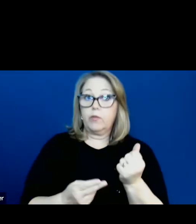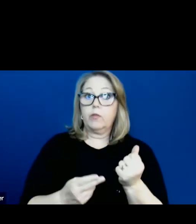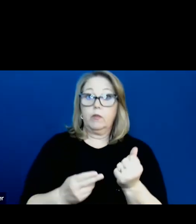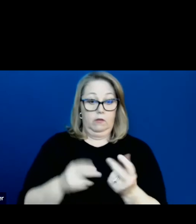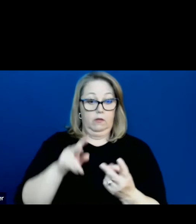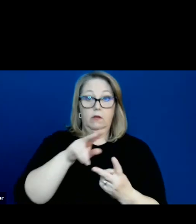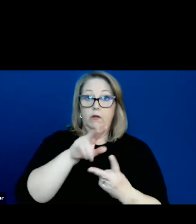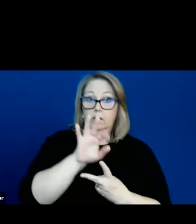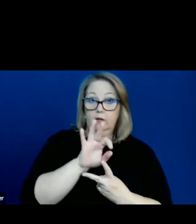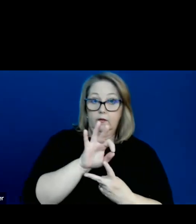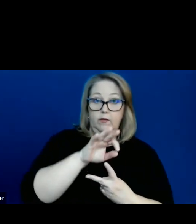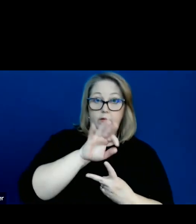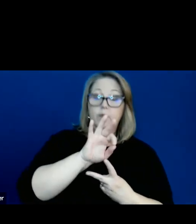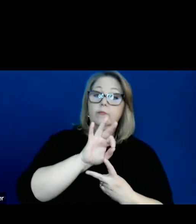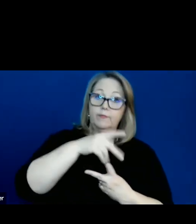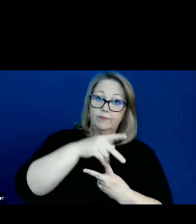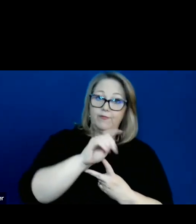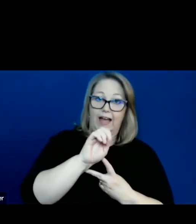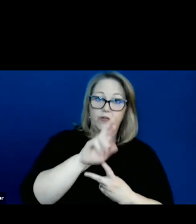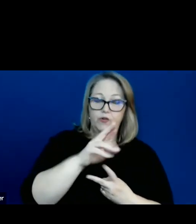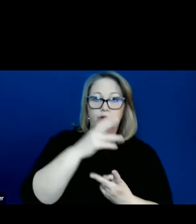same product must be used for both doses.